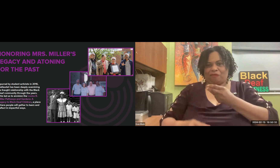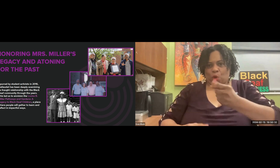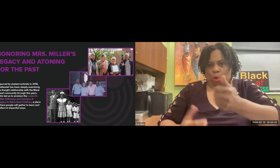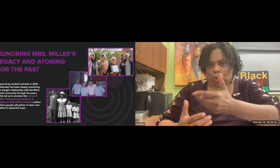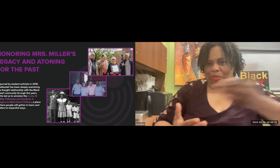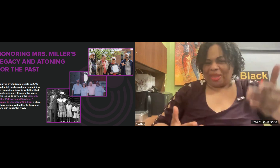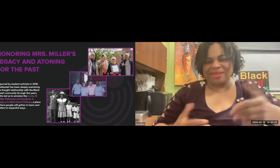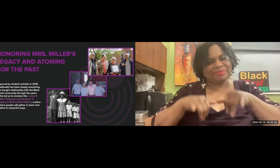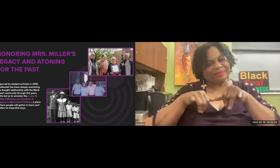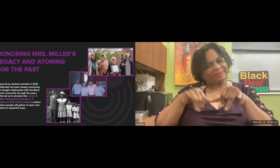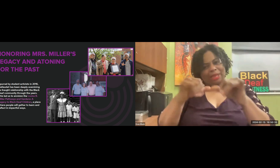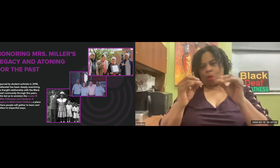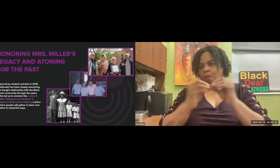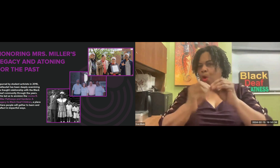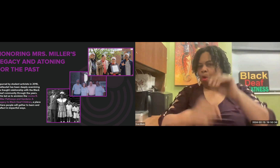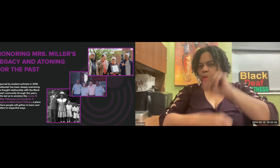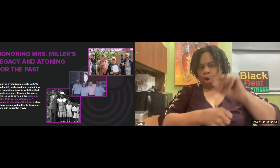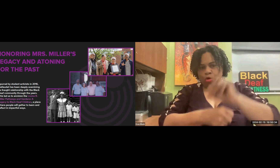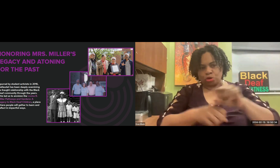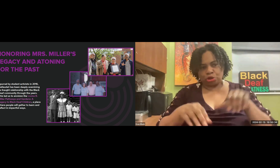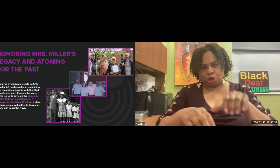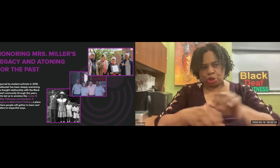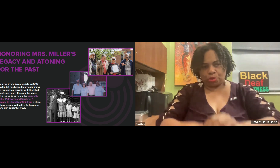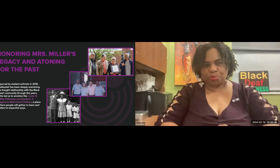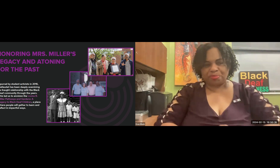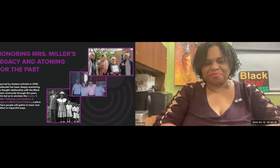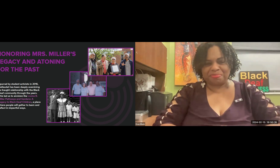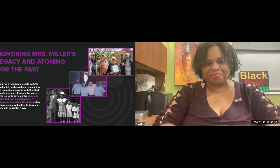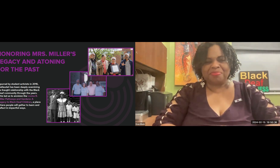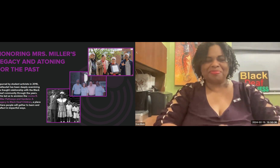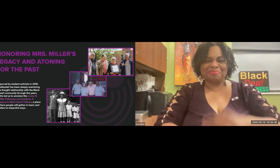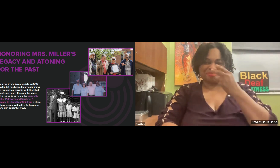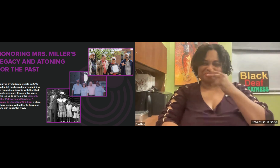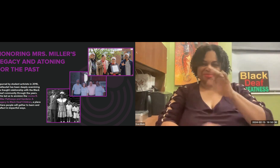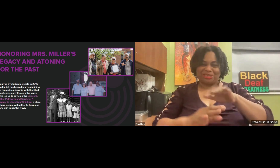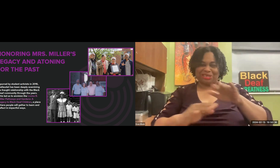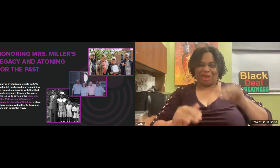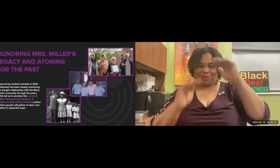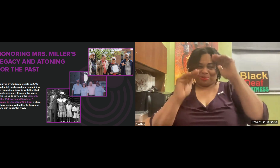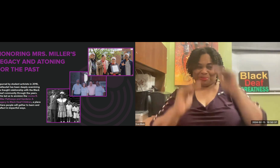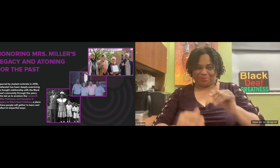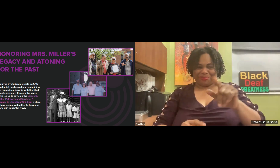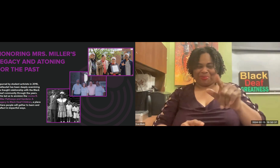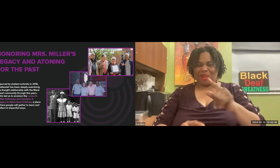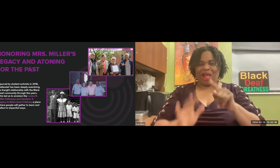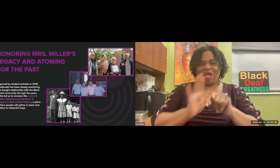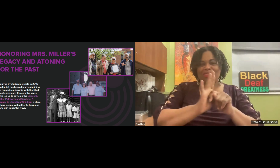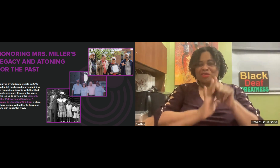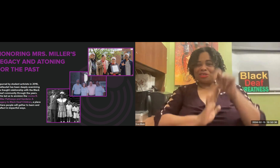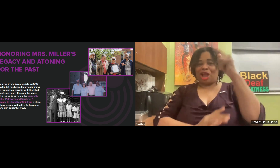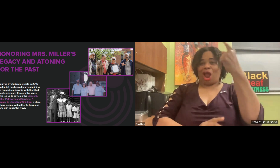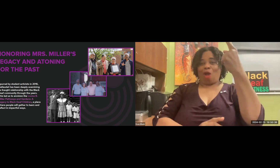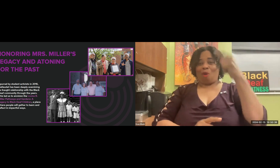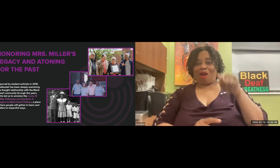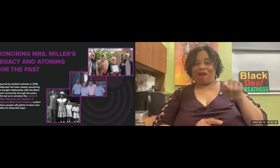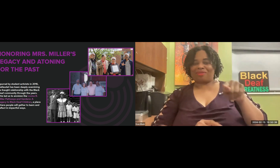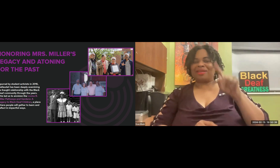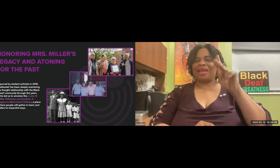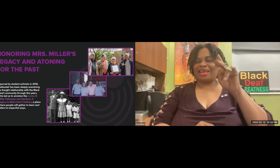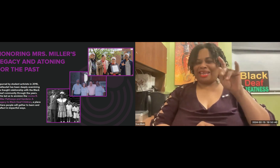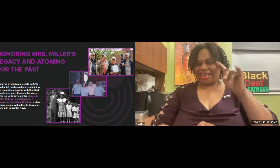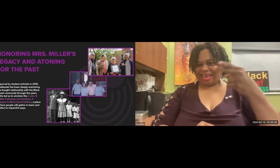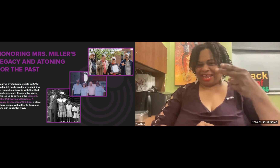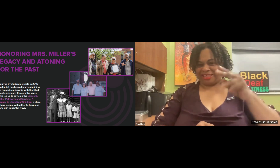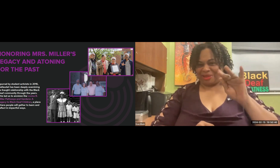Now, we actually did a few things, and there's still work to do. But you see